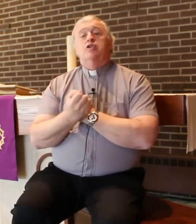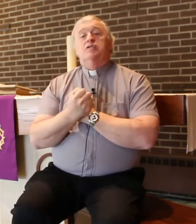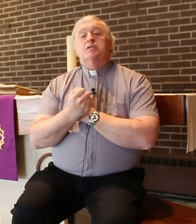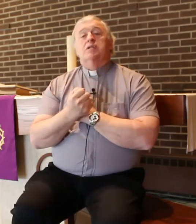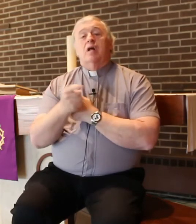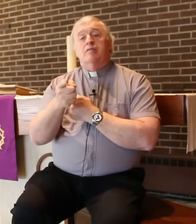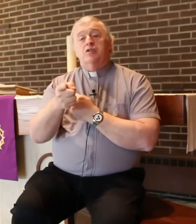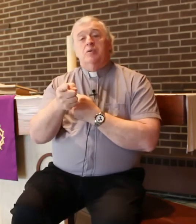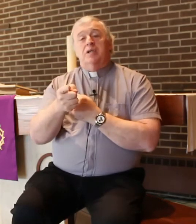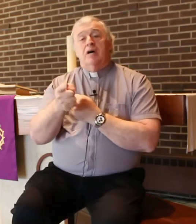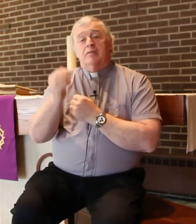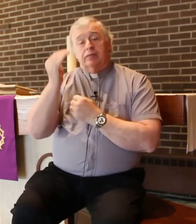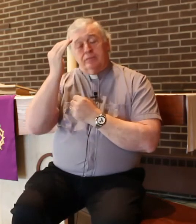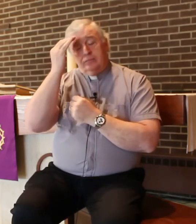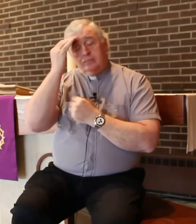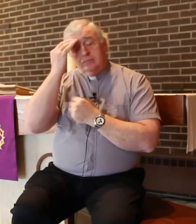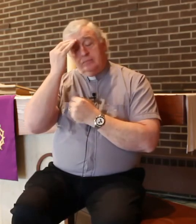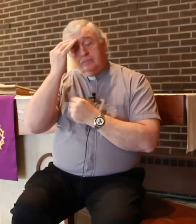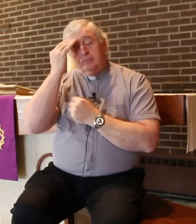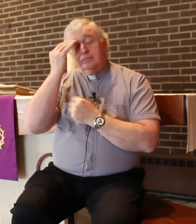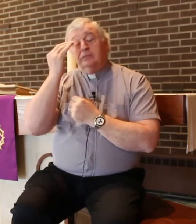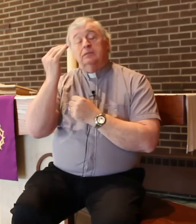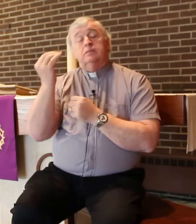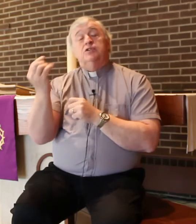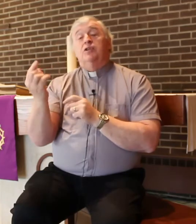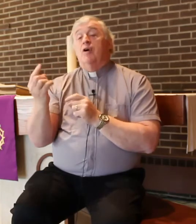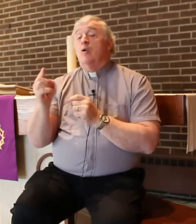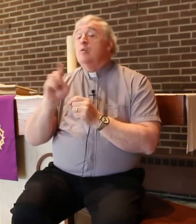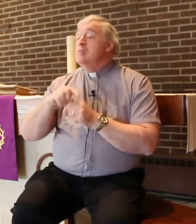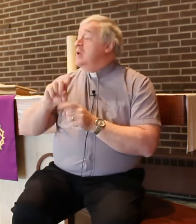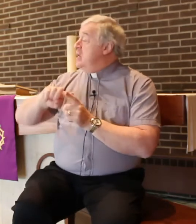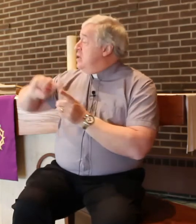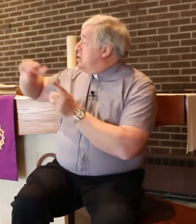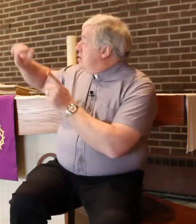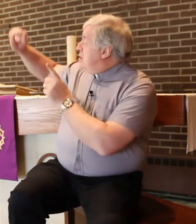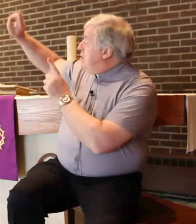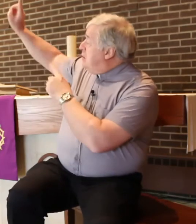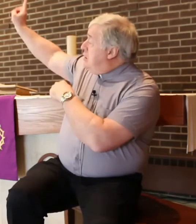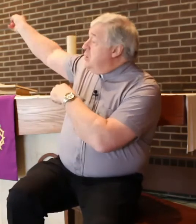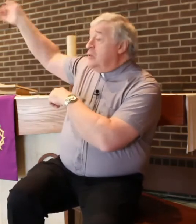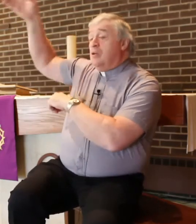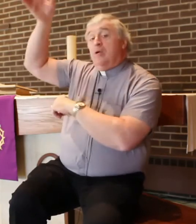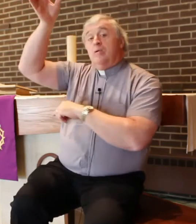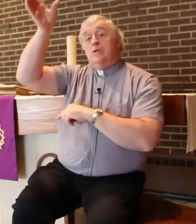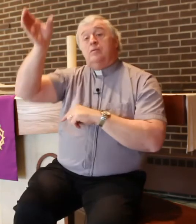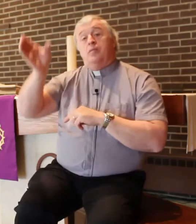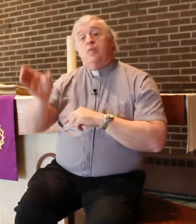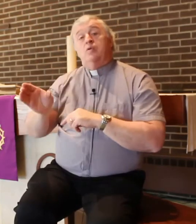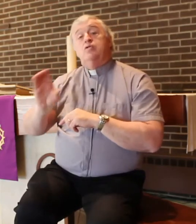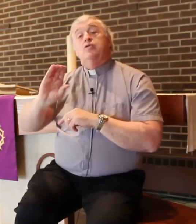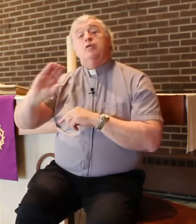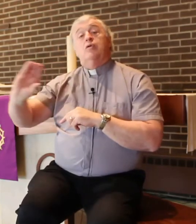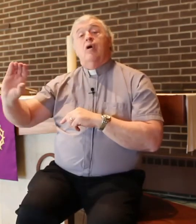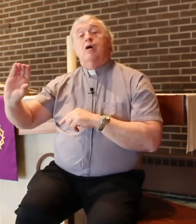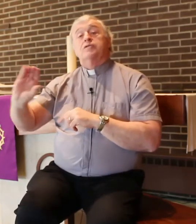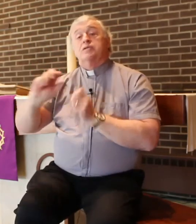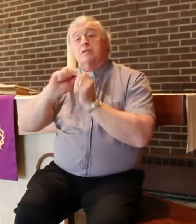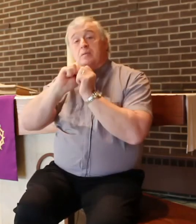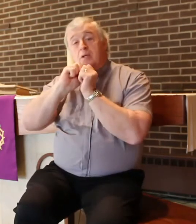Jesus loved you enough to know that he would go to the cross